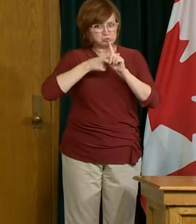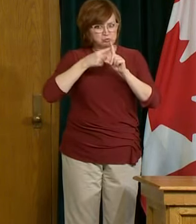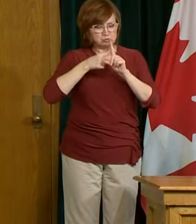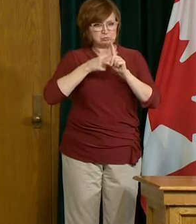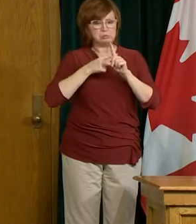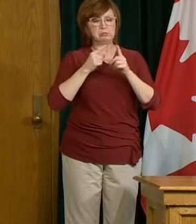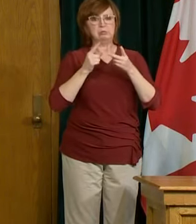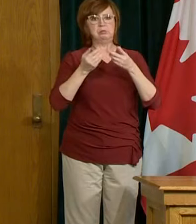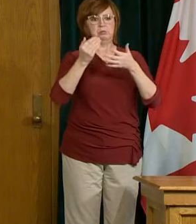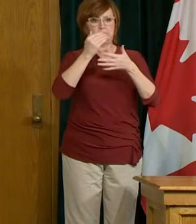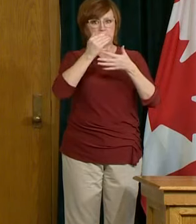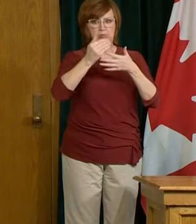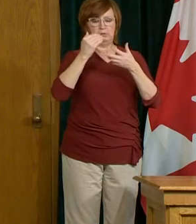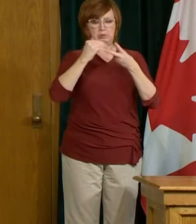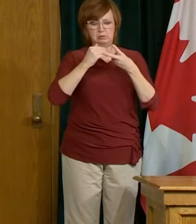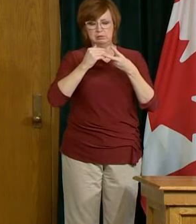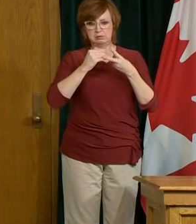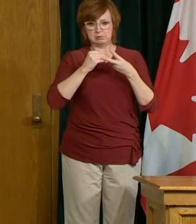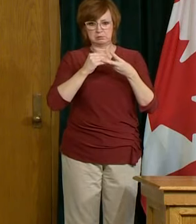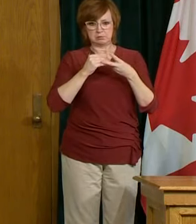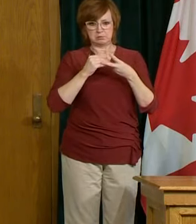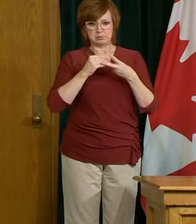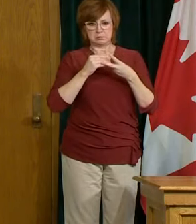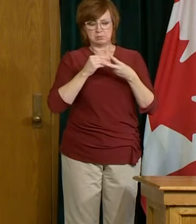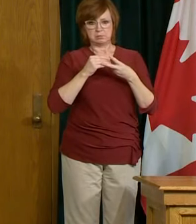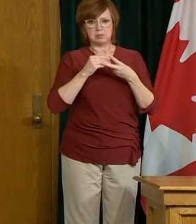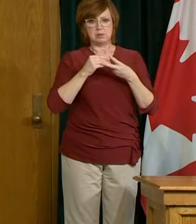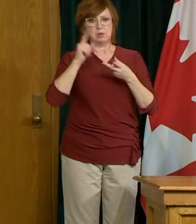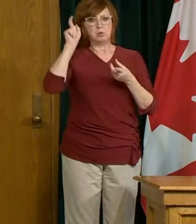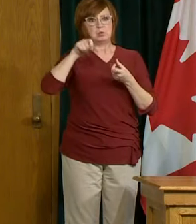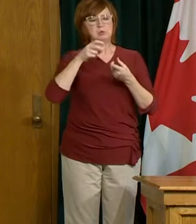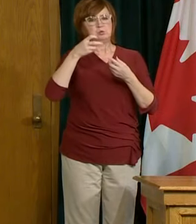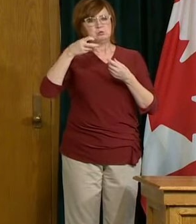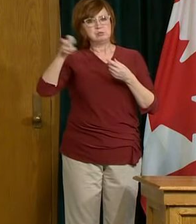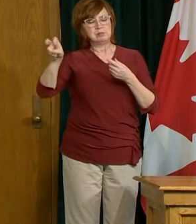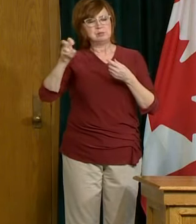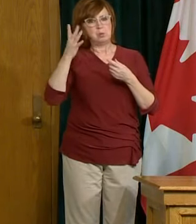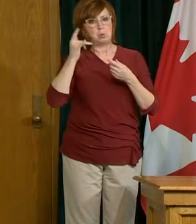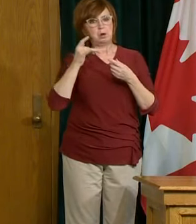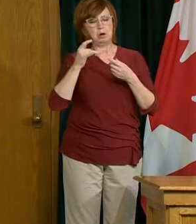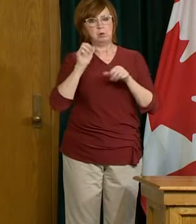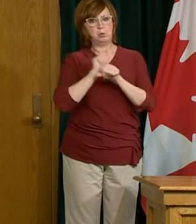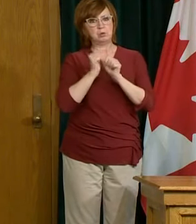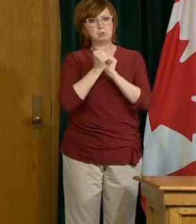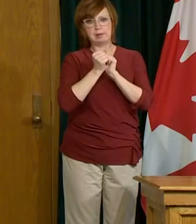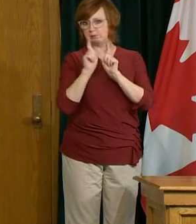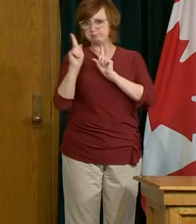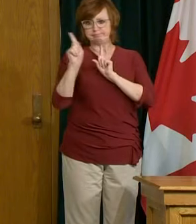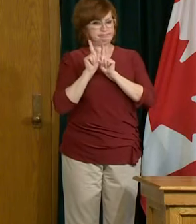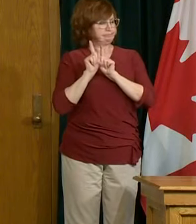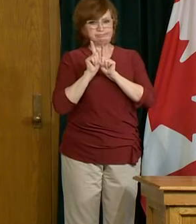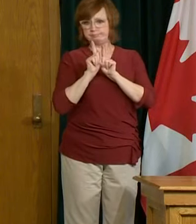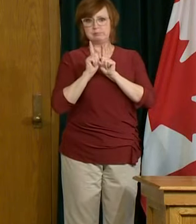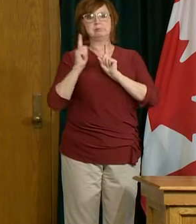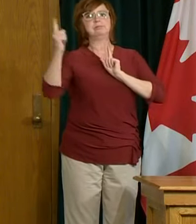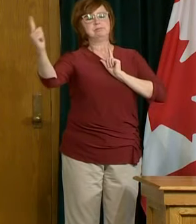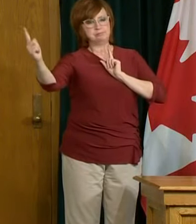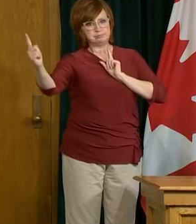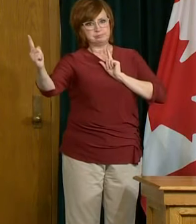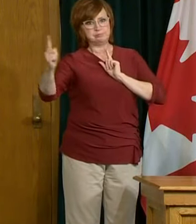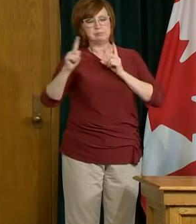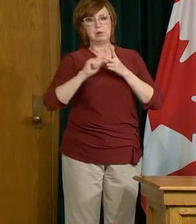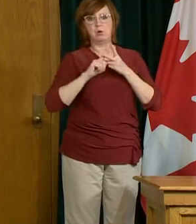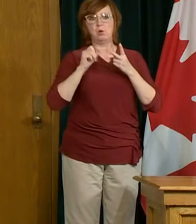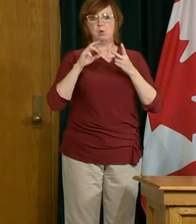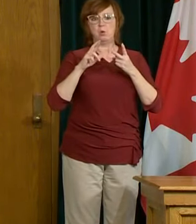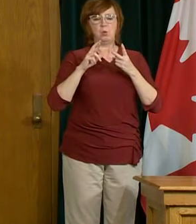the workplace, minimizing opportunities of transmission, which are not just at the work floor. It's also when people are changing